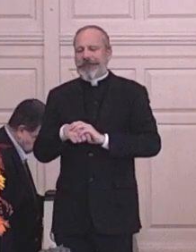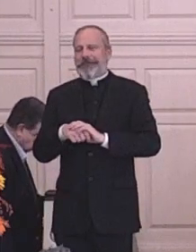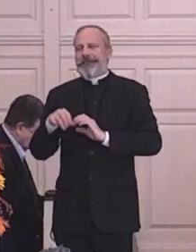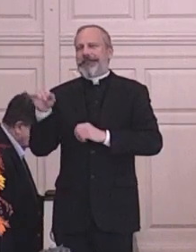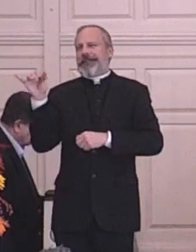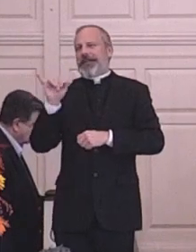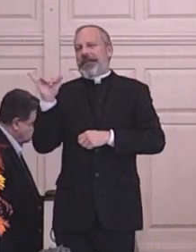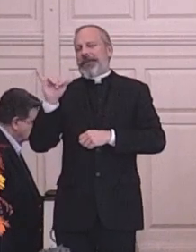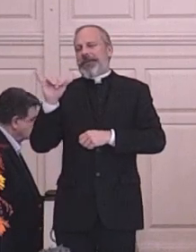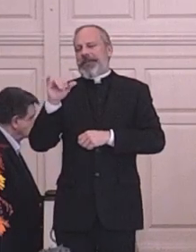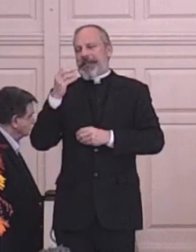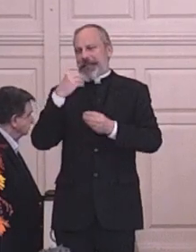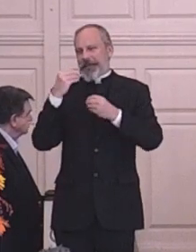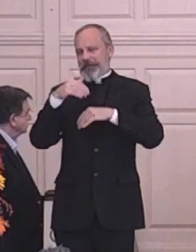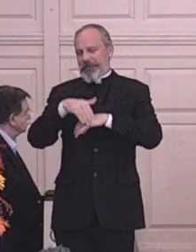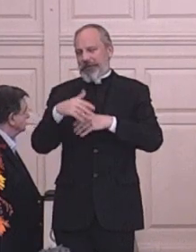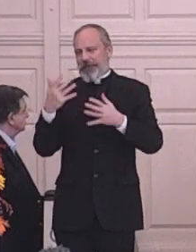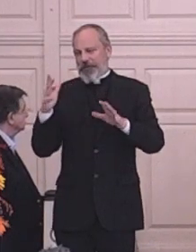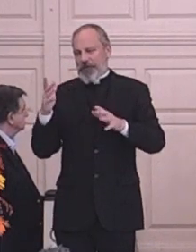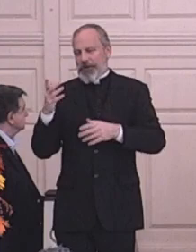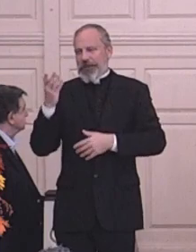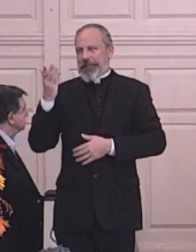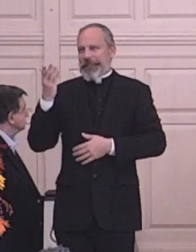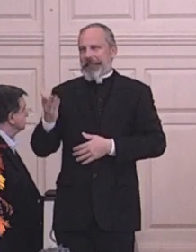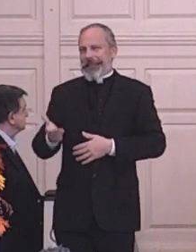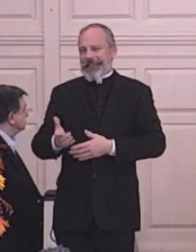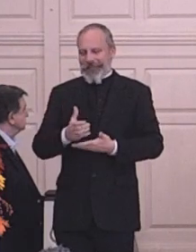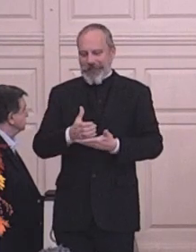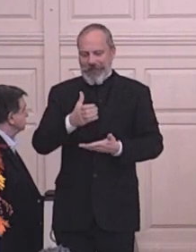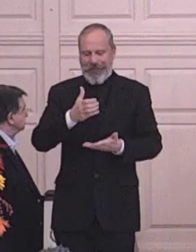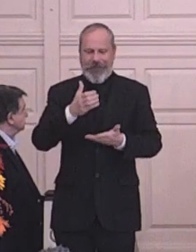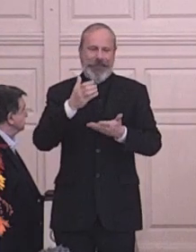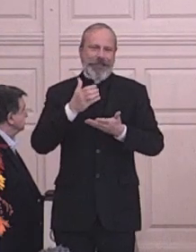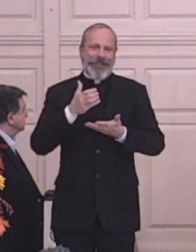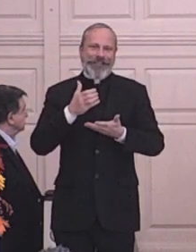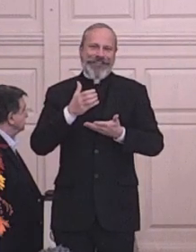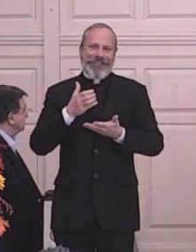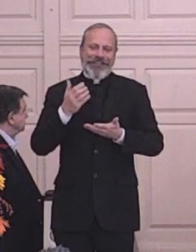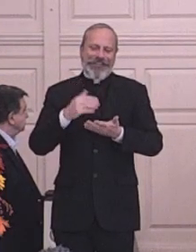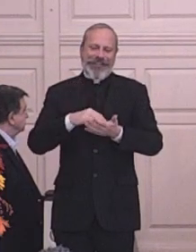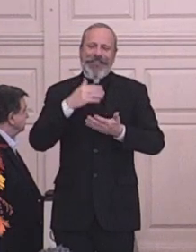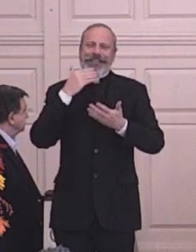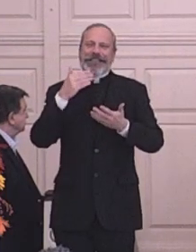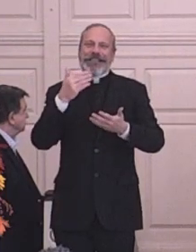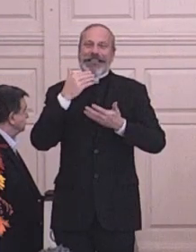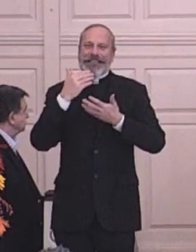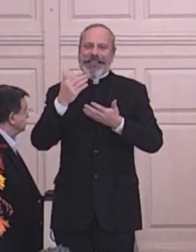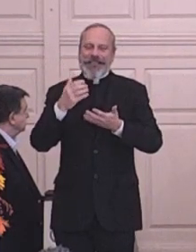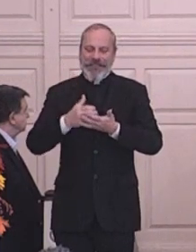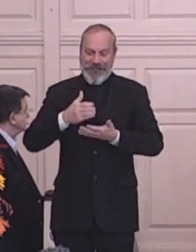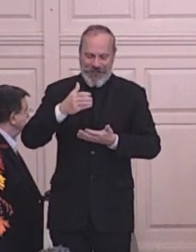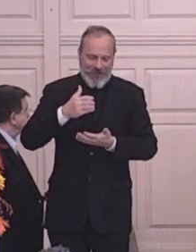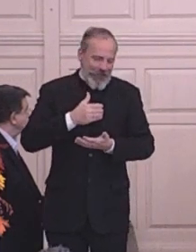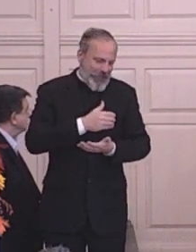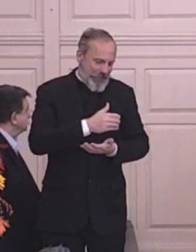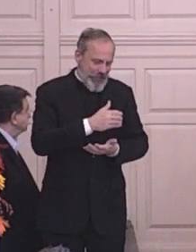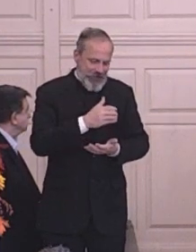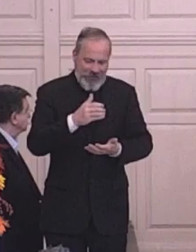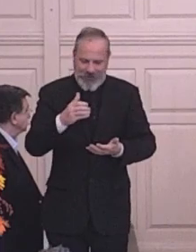In a similar way, when supper was ended, he took the chalice and, once more giving